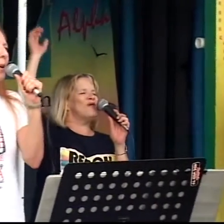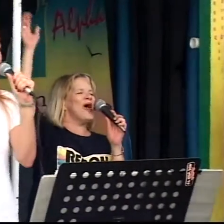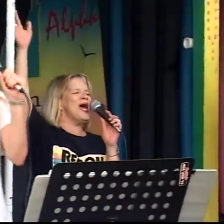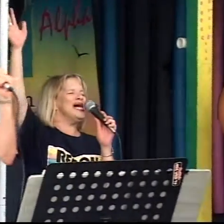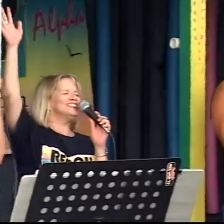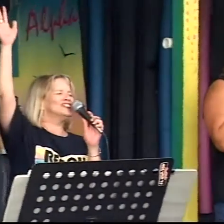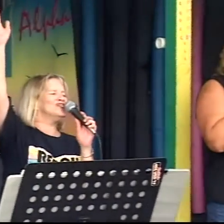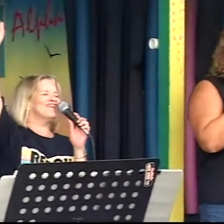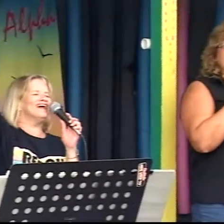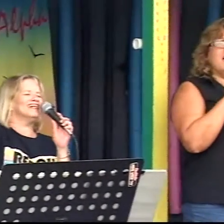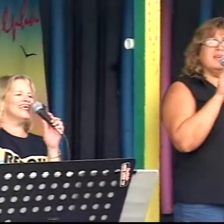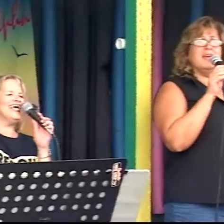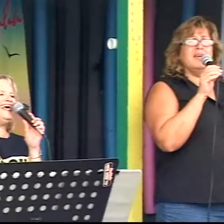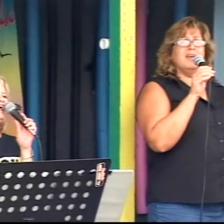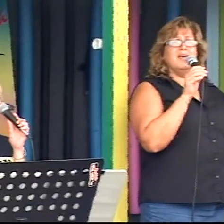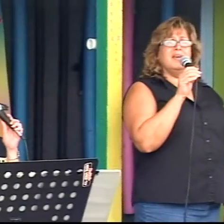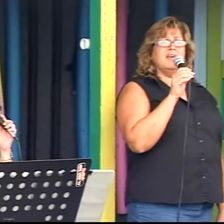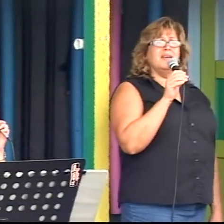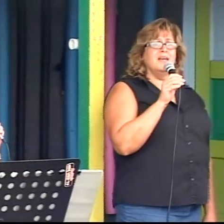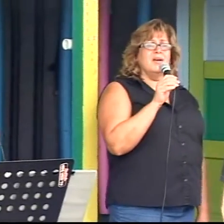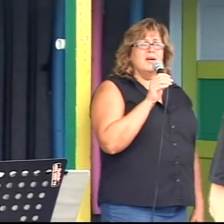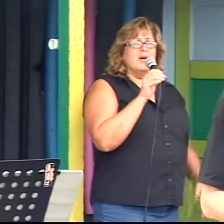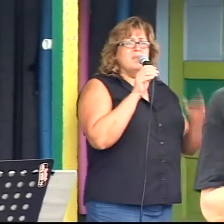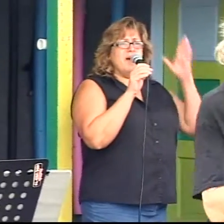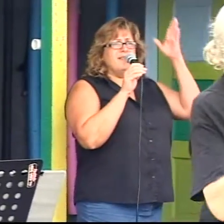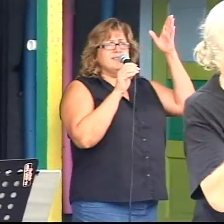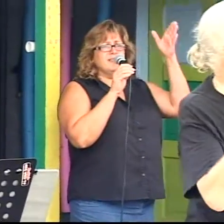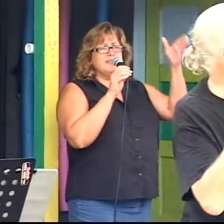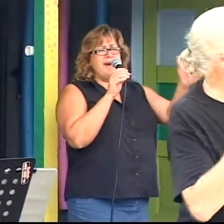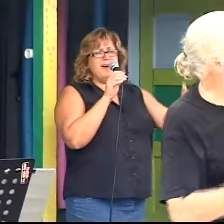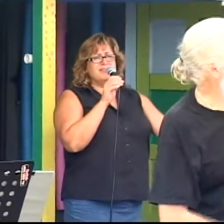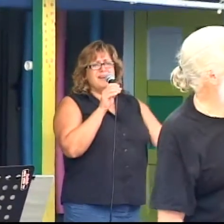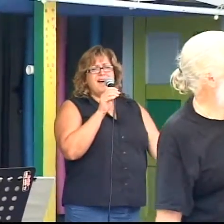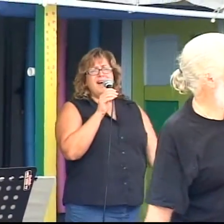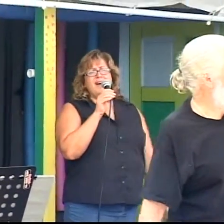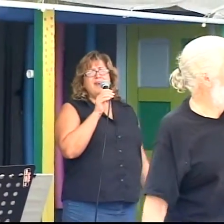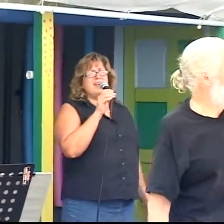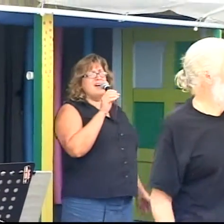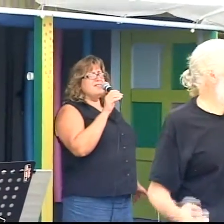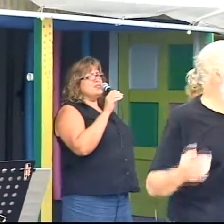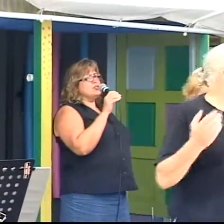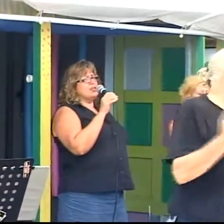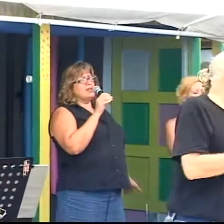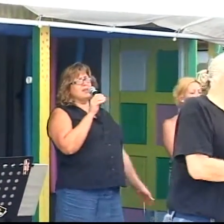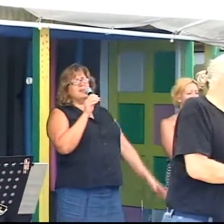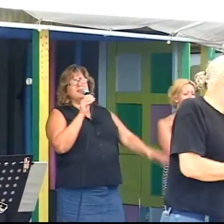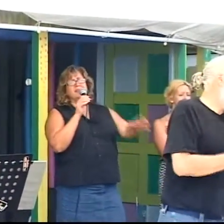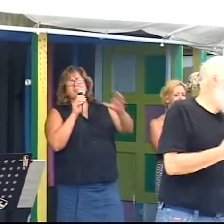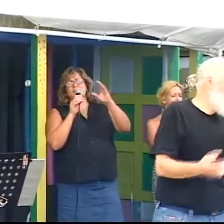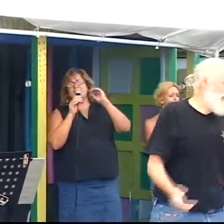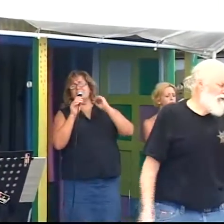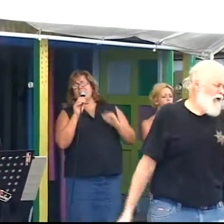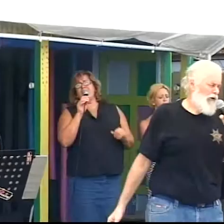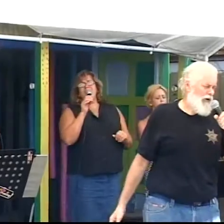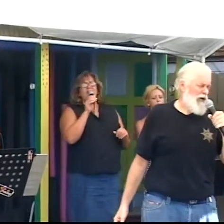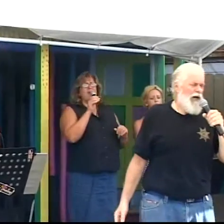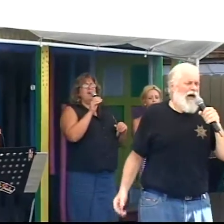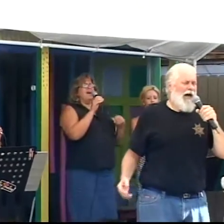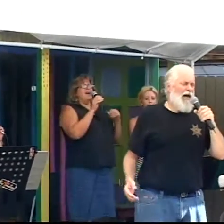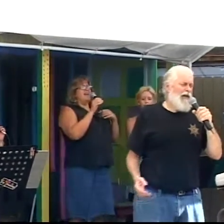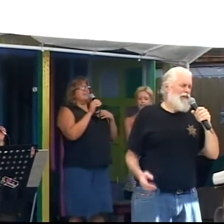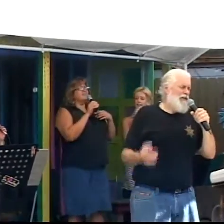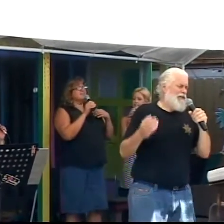majesty, praise to the King. Mountains bow down and the seas will